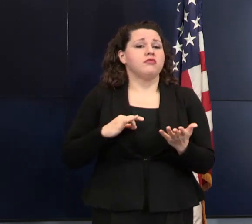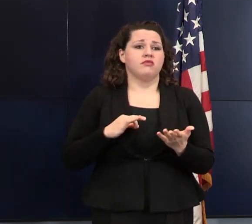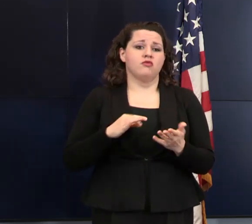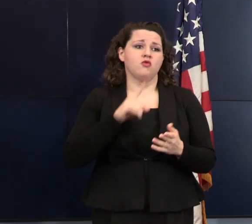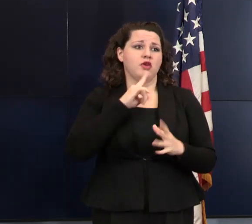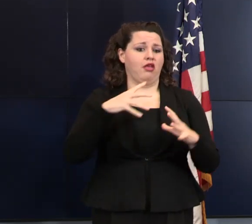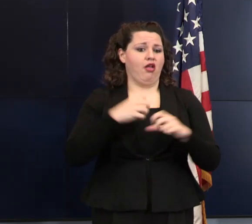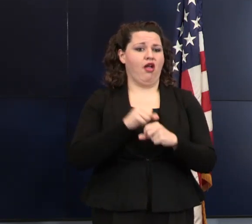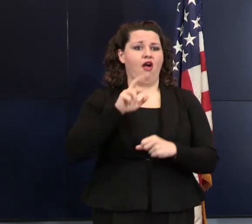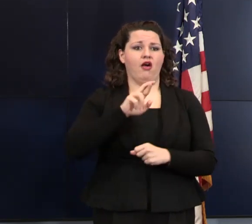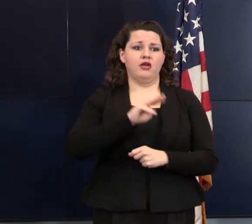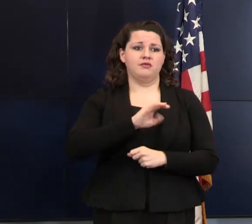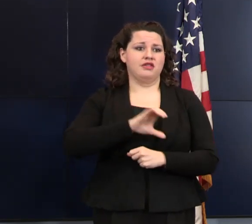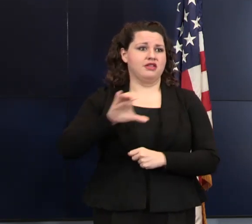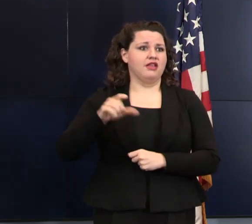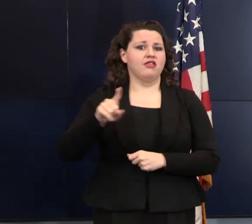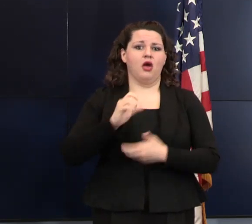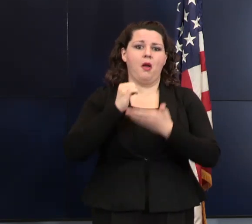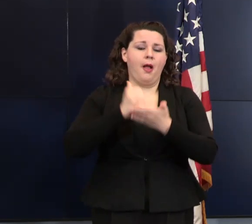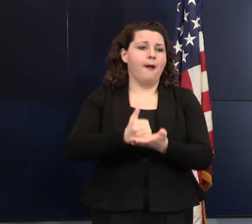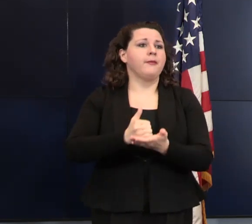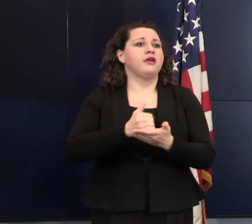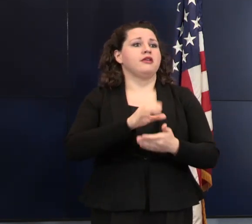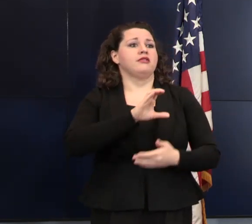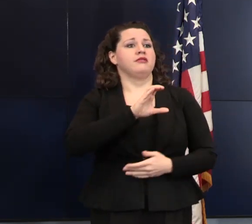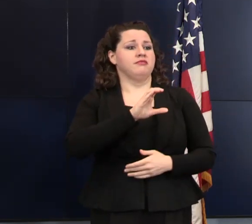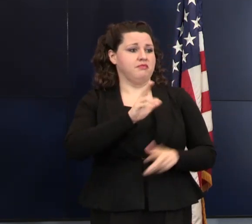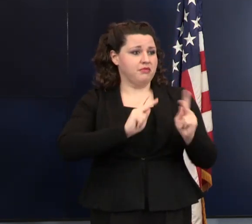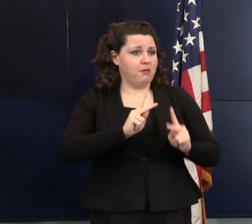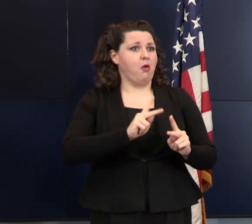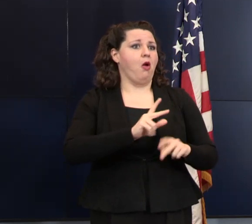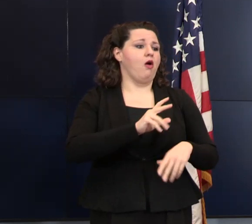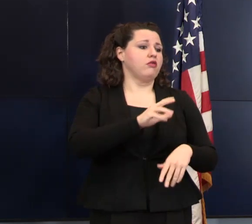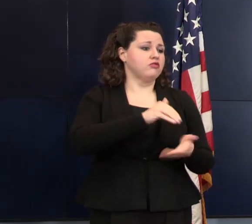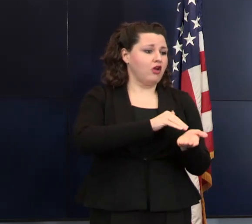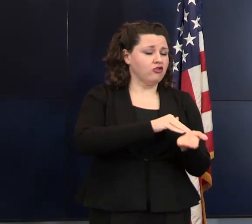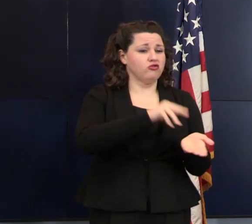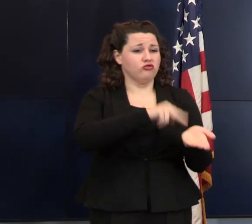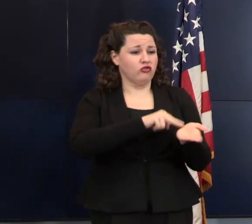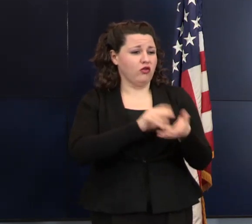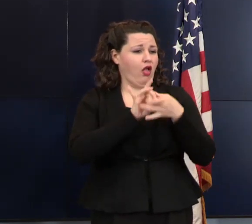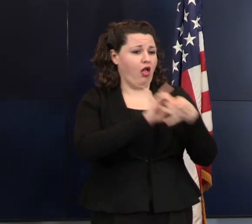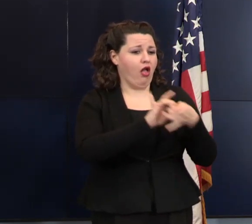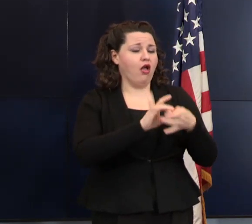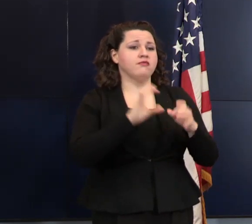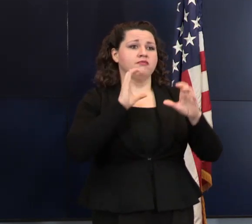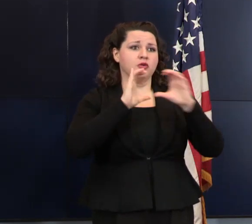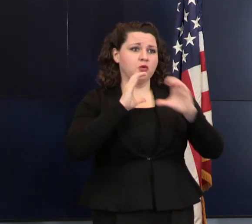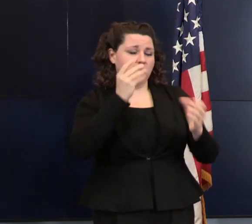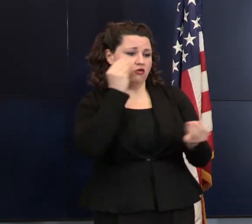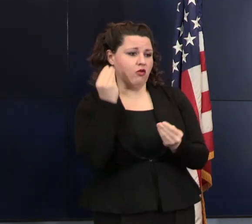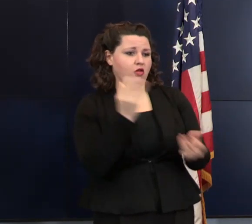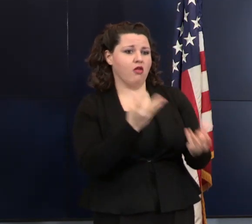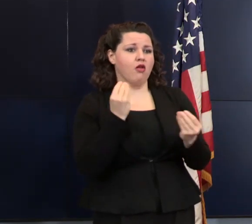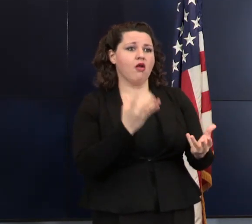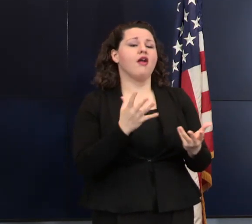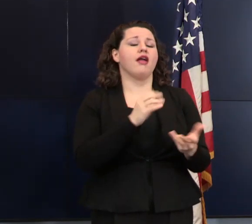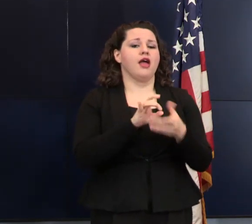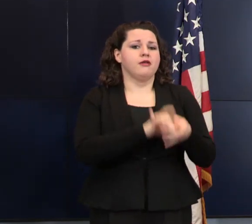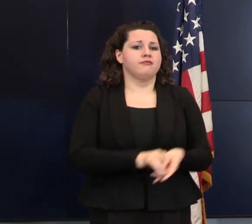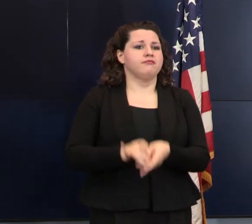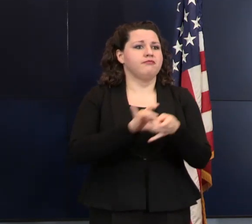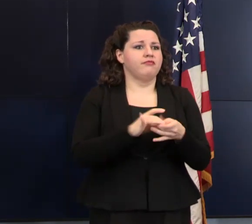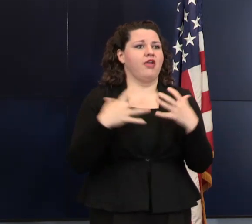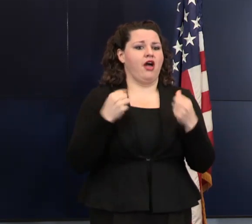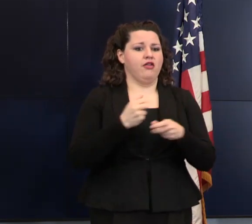RMCCs help facilitate multi-agency and civilian partner communication, critical information sharing, and coordination of healthcare-related